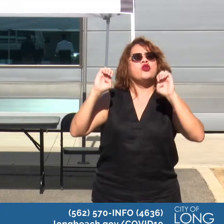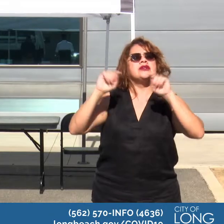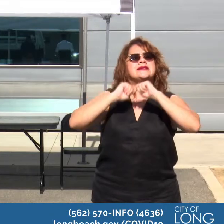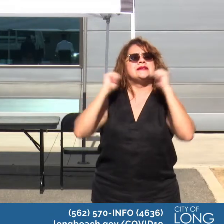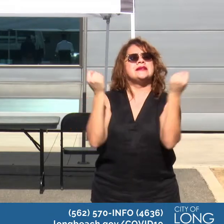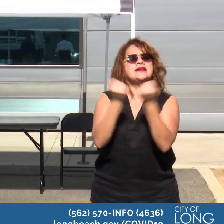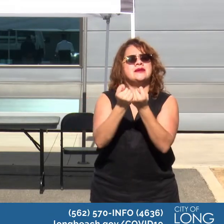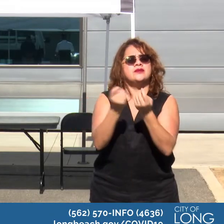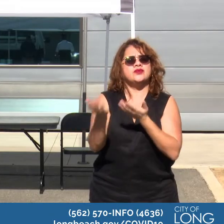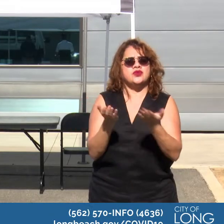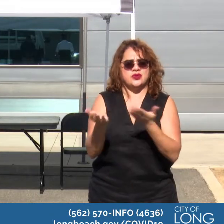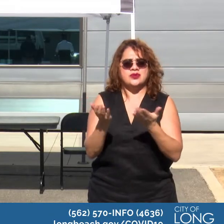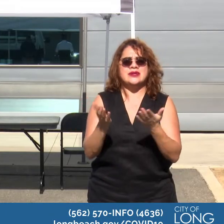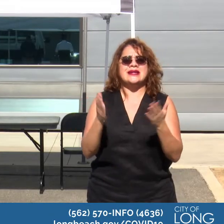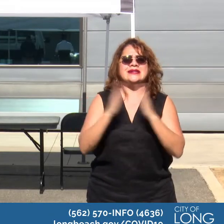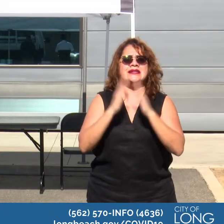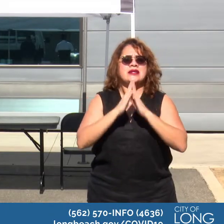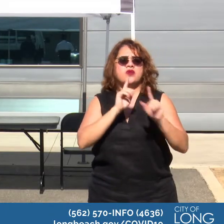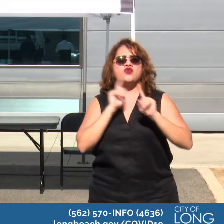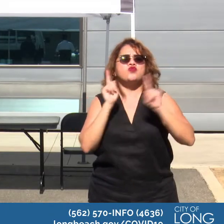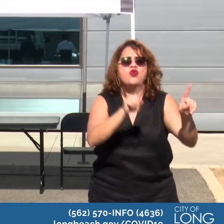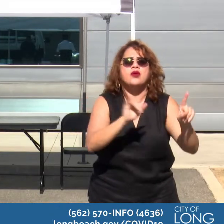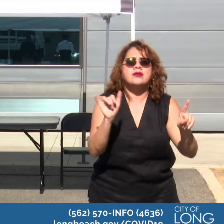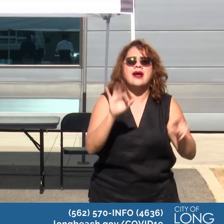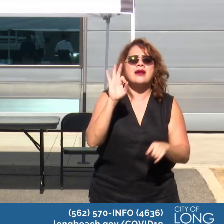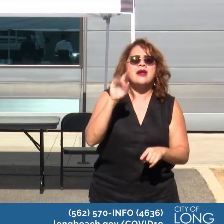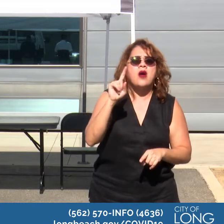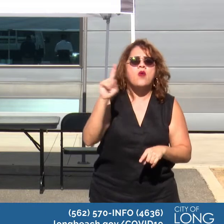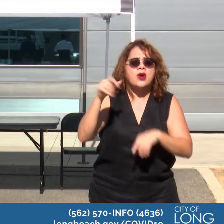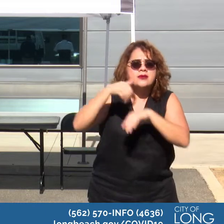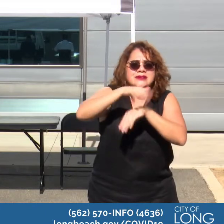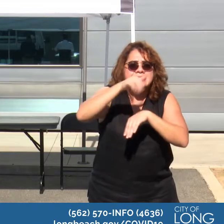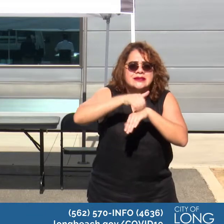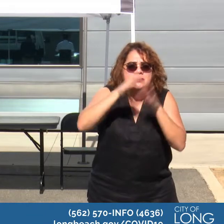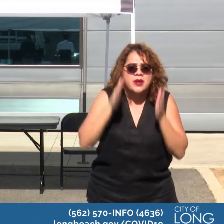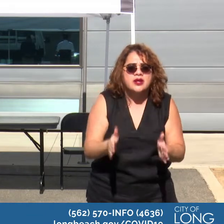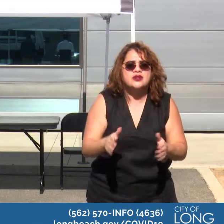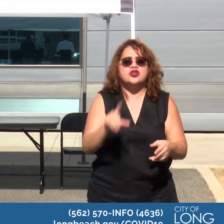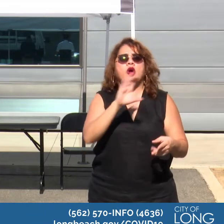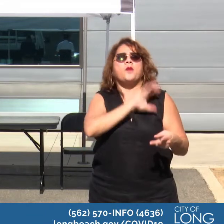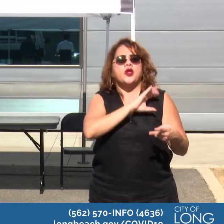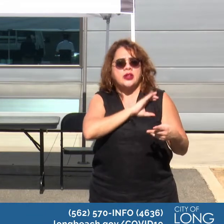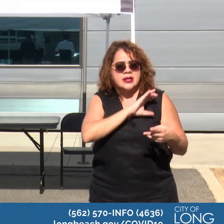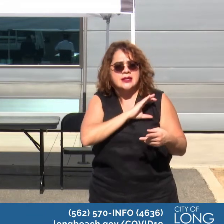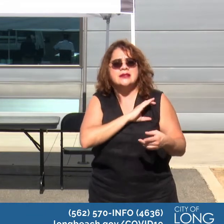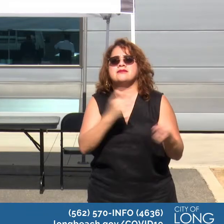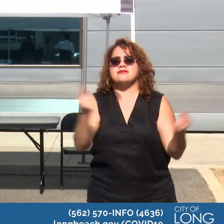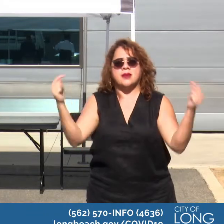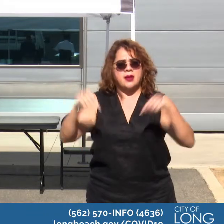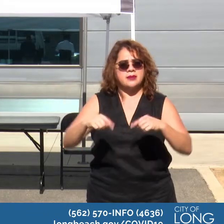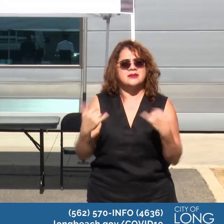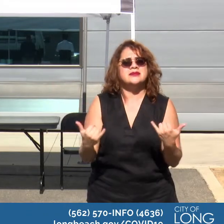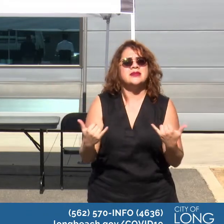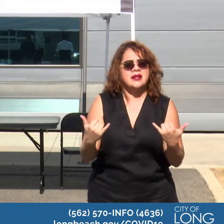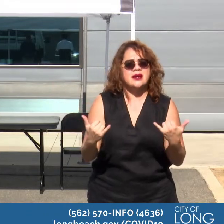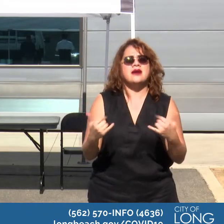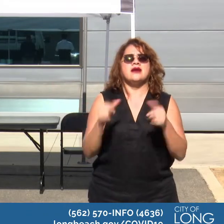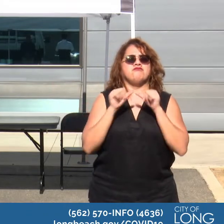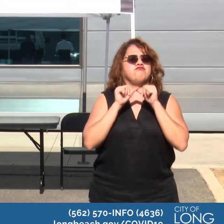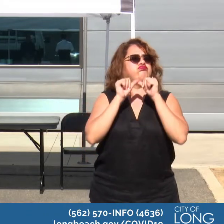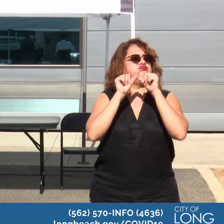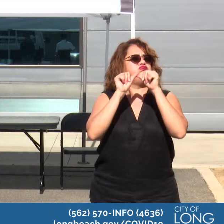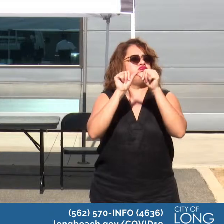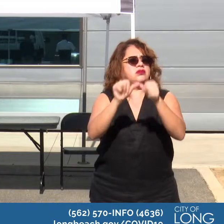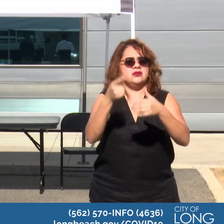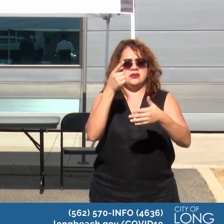our city response, our 911 dispatchers. We have some police that are getting vaccinated today, and that continues on to next week. We have all the